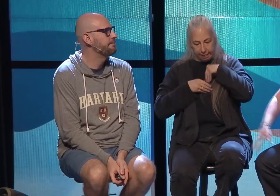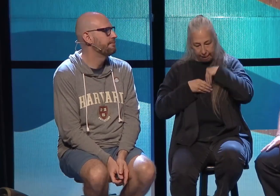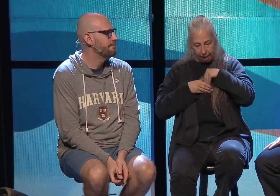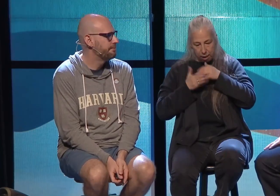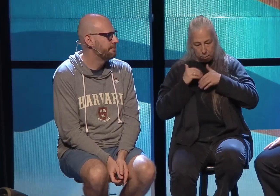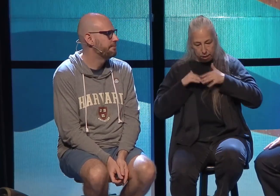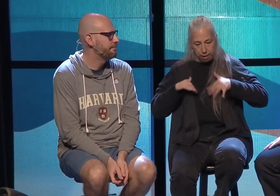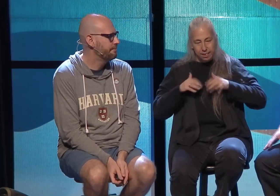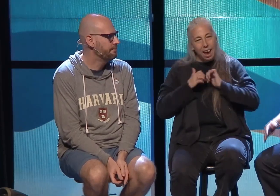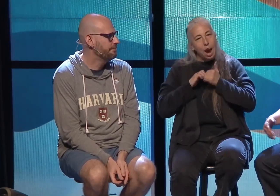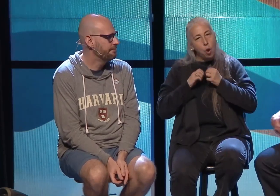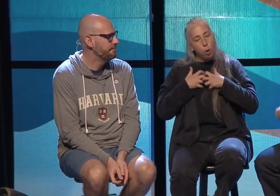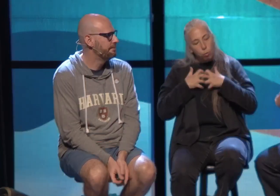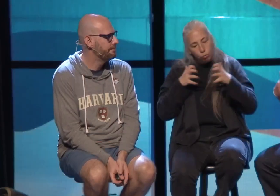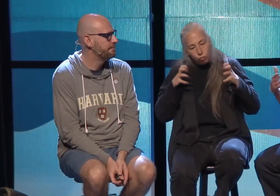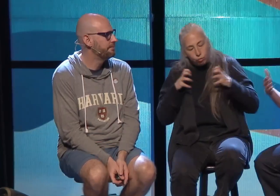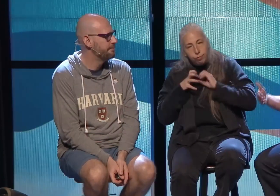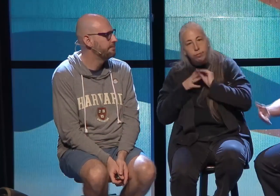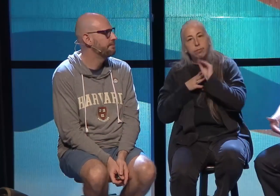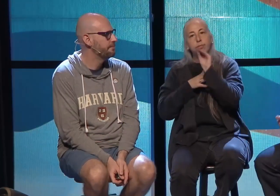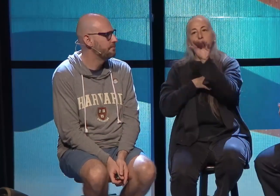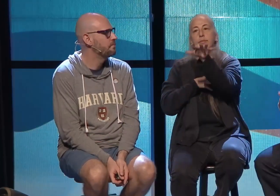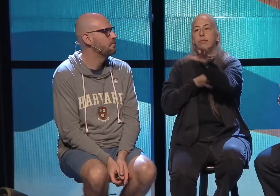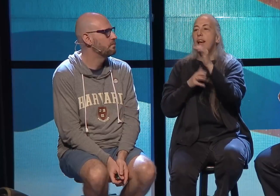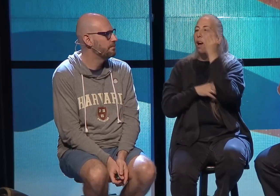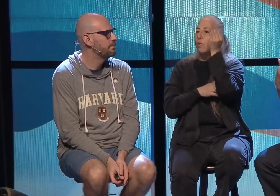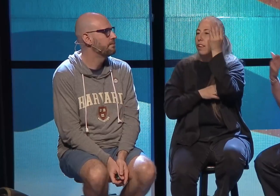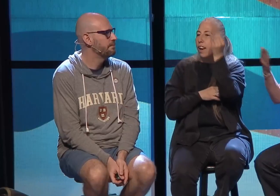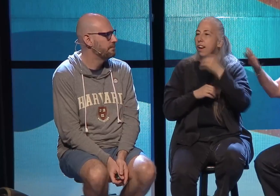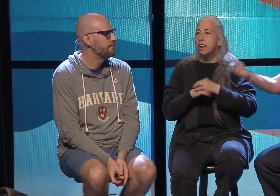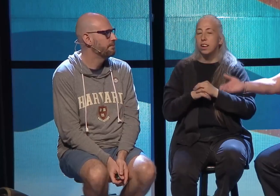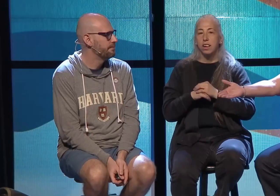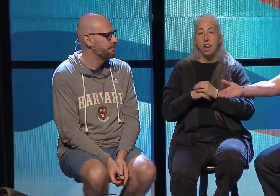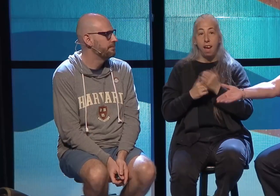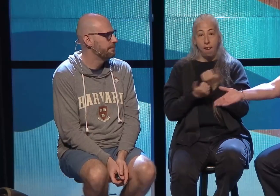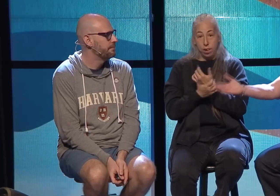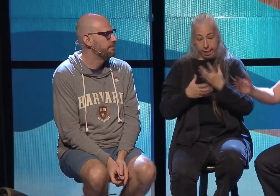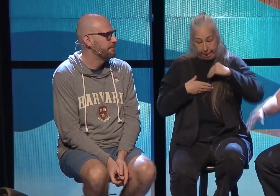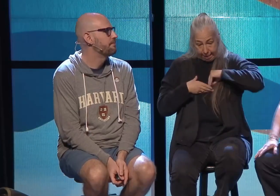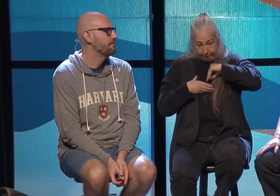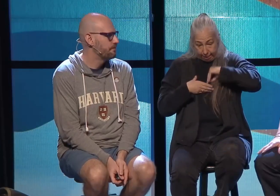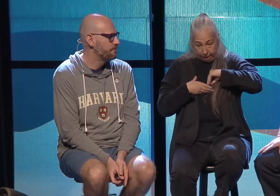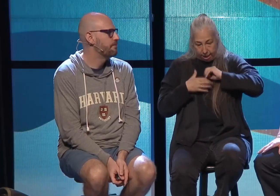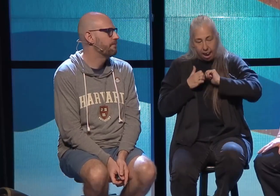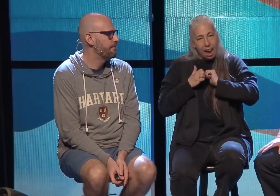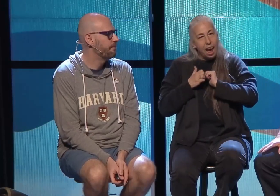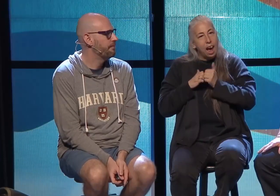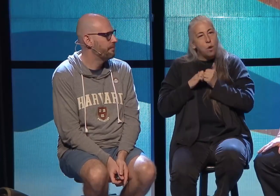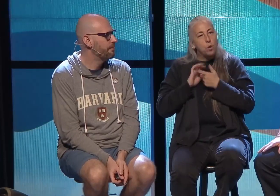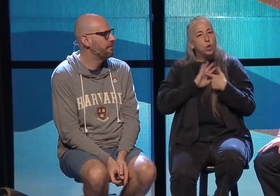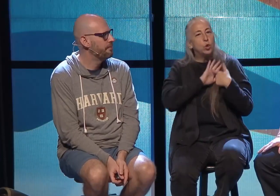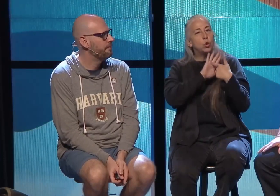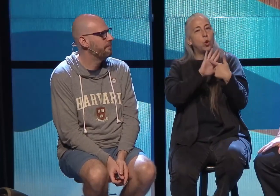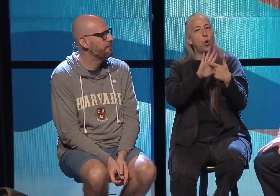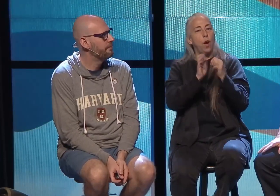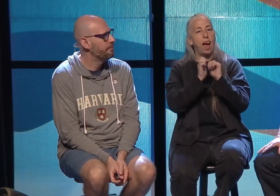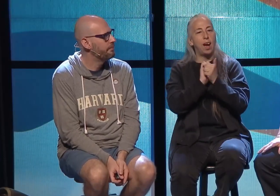outside. I believe that mirrors what we happens on the inside. How do we mirror that on the outside? I think